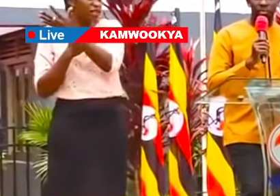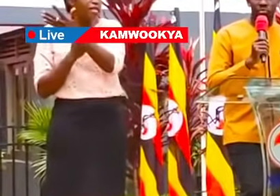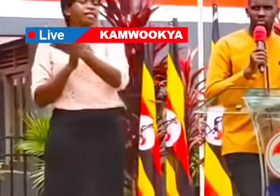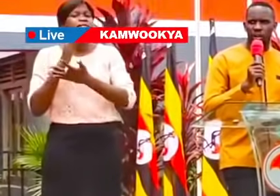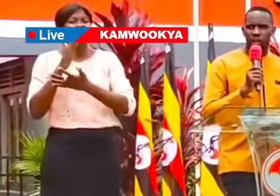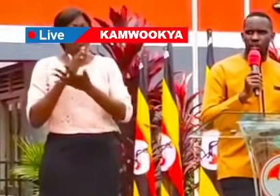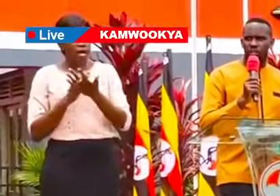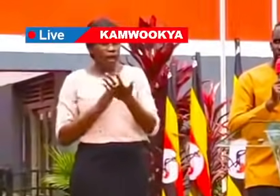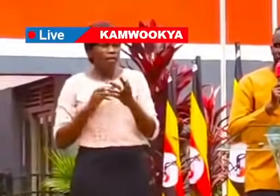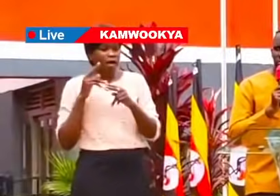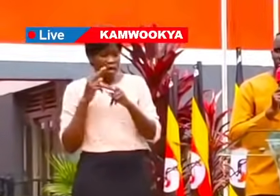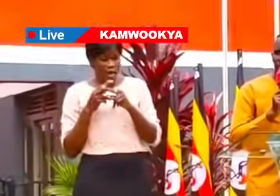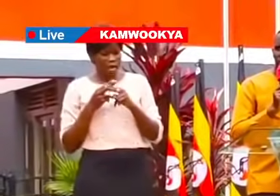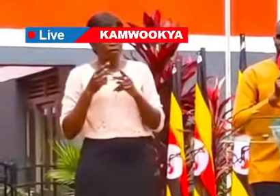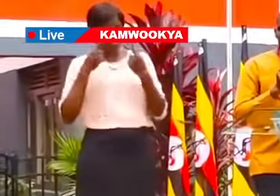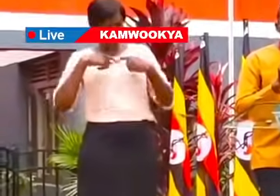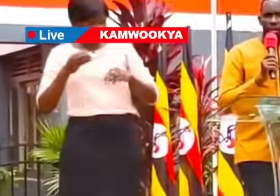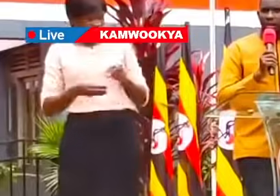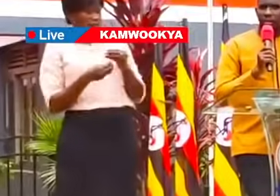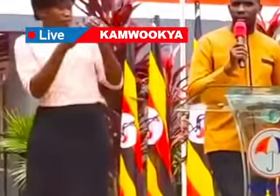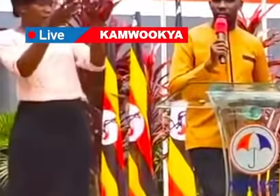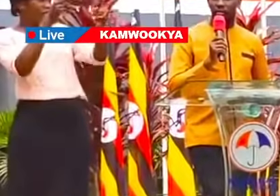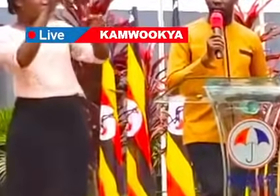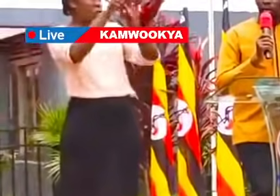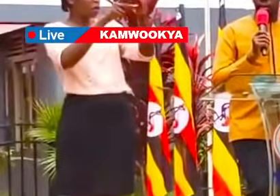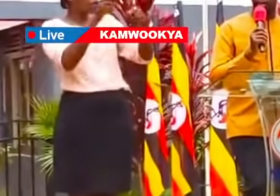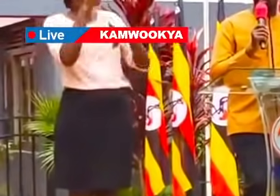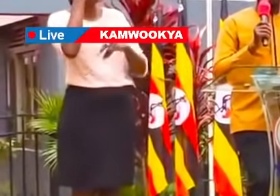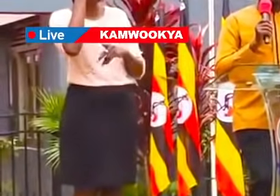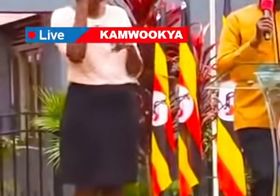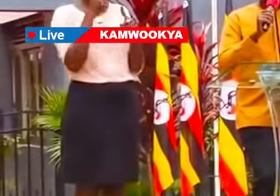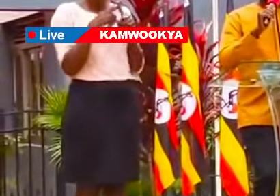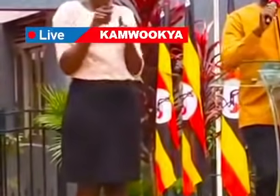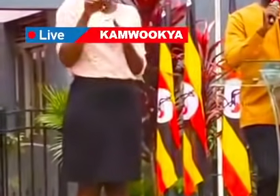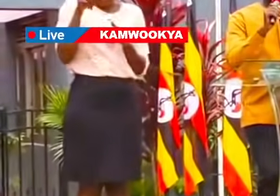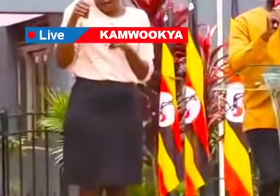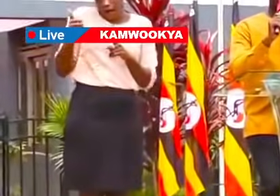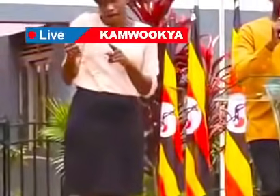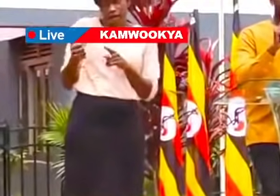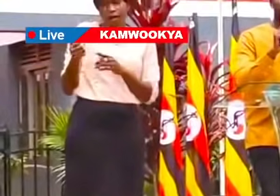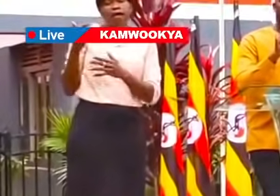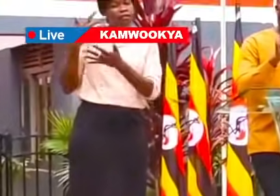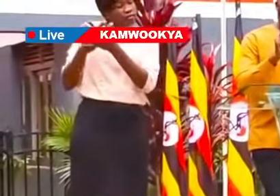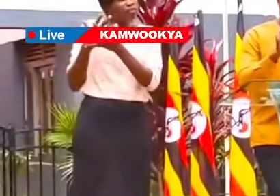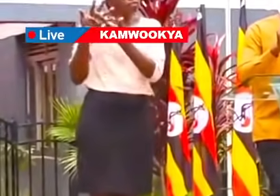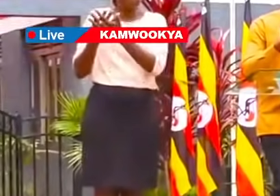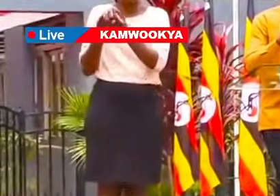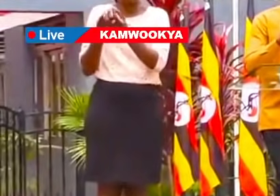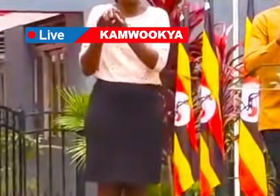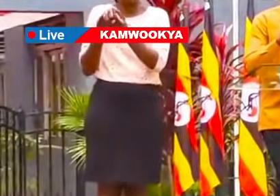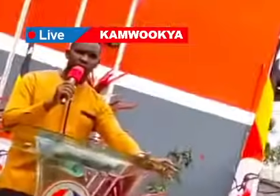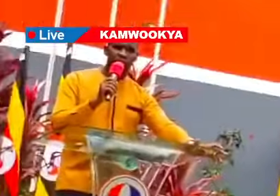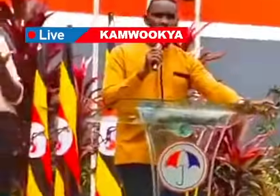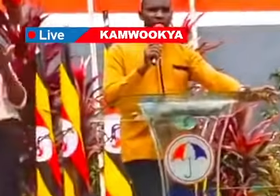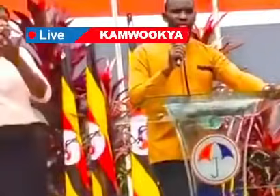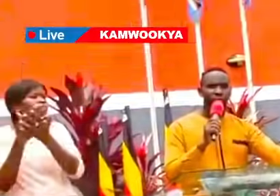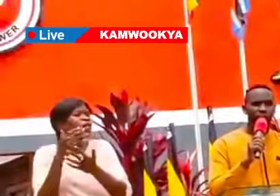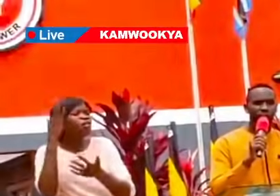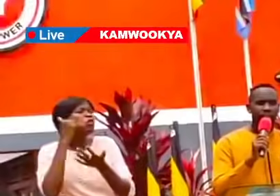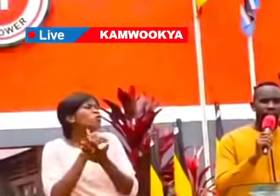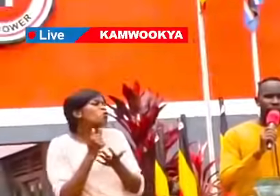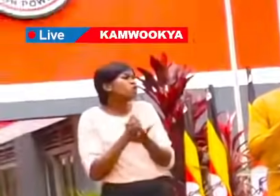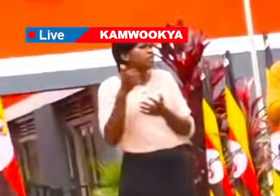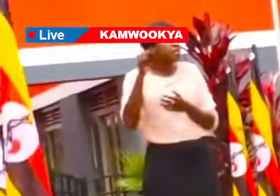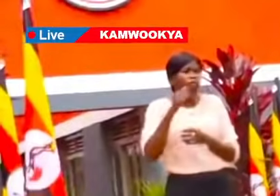babateekayo eyo si kubanga balina emisango gyonna gye bazza, ne lwakubanga tebawagira mu M7 ne gavumenti ye zonna nga bwe